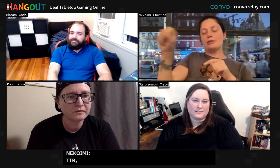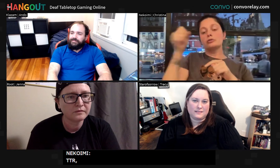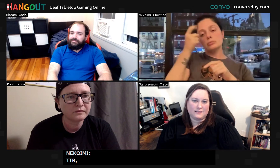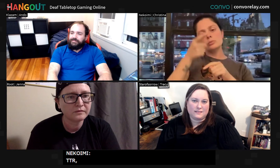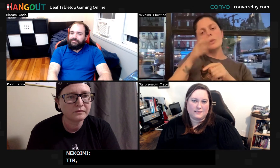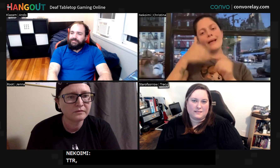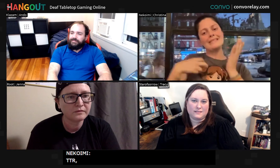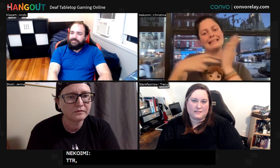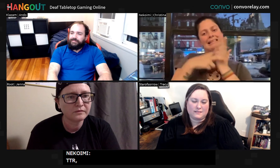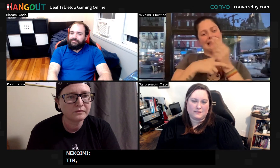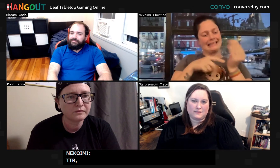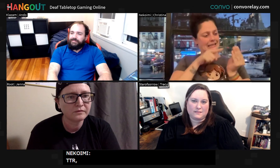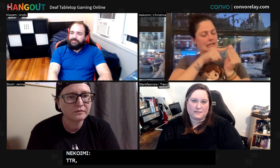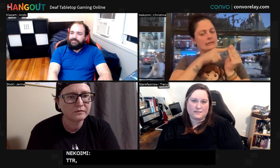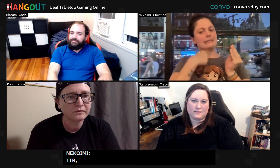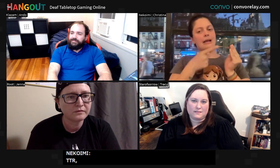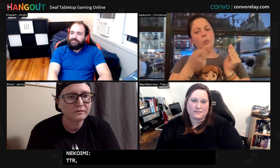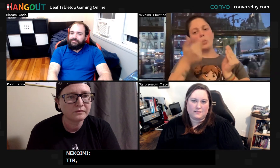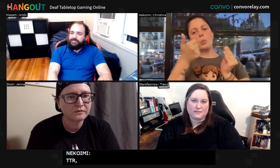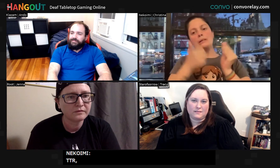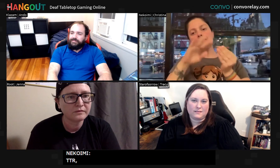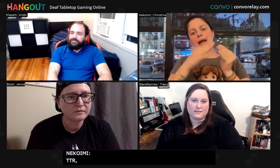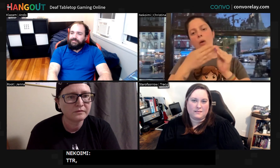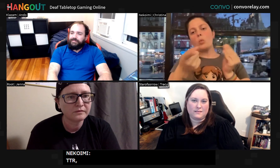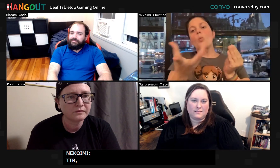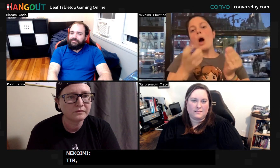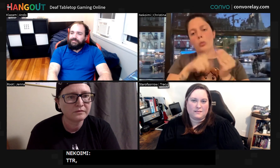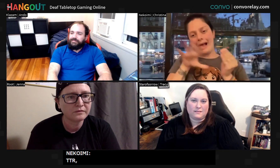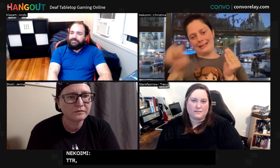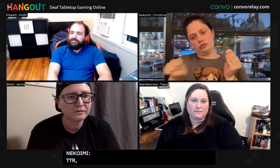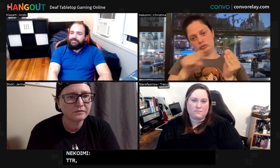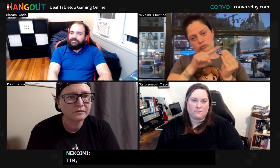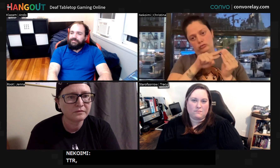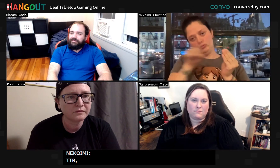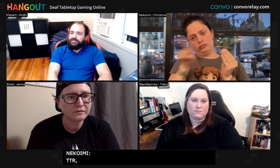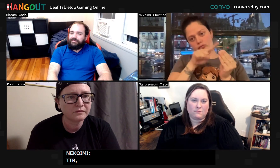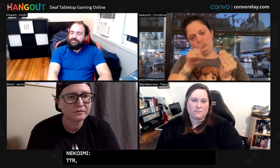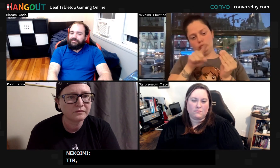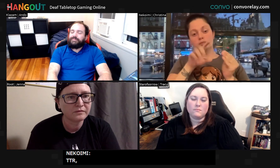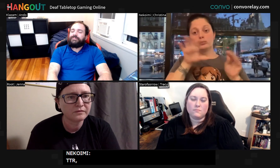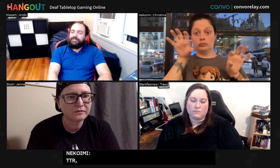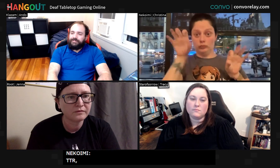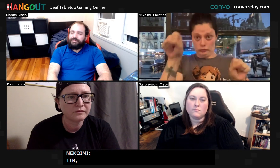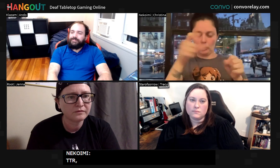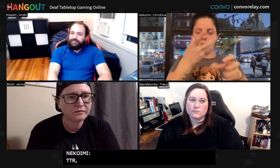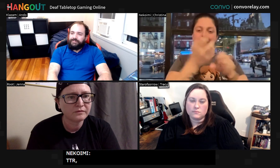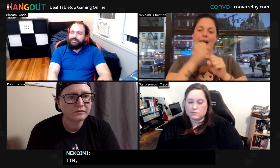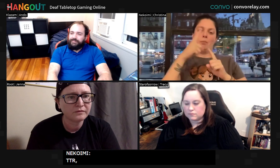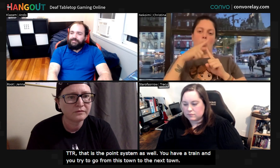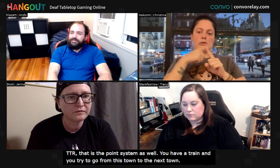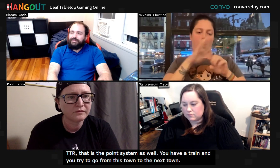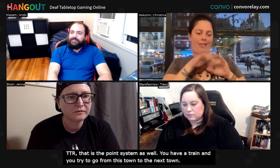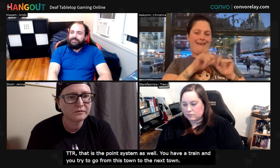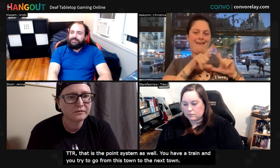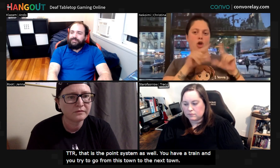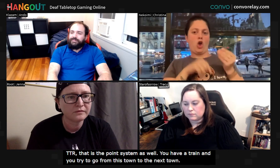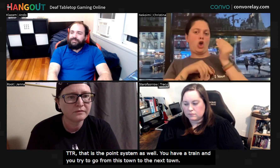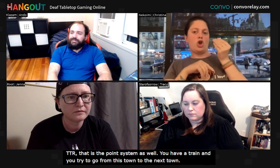to the next town where you try to, again, you have a ticket and the ticket tells you which town you want to catch and go to. So you